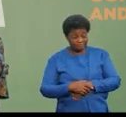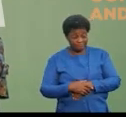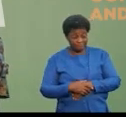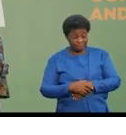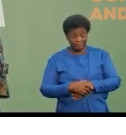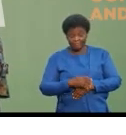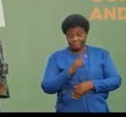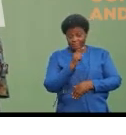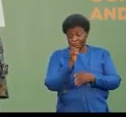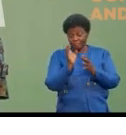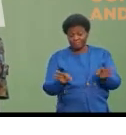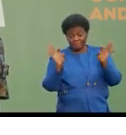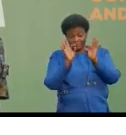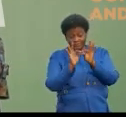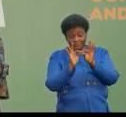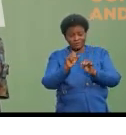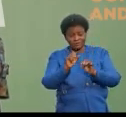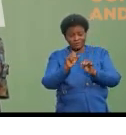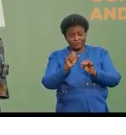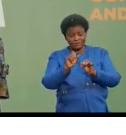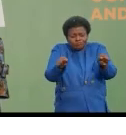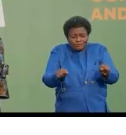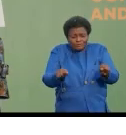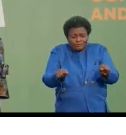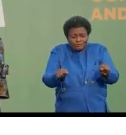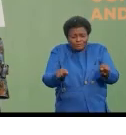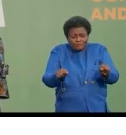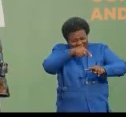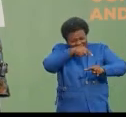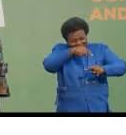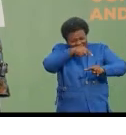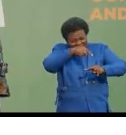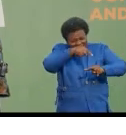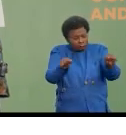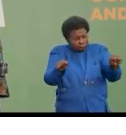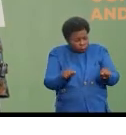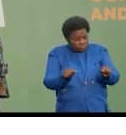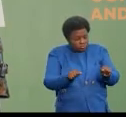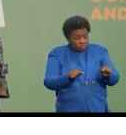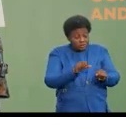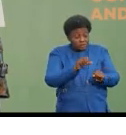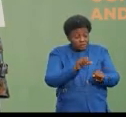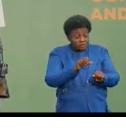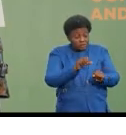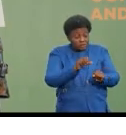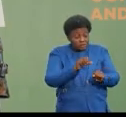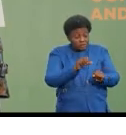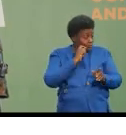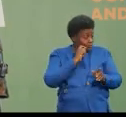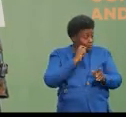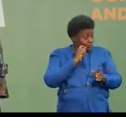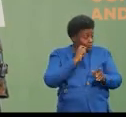it's important for us to contextualize HIV within the broader landscape of sexually transmitted infections. It's the